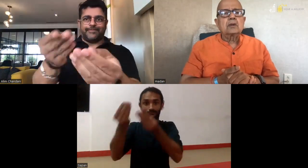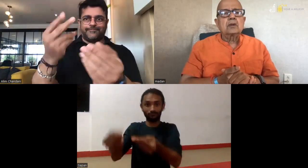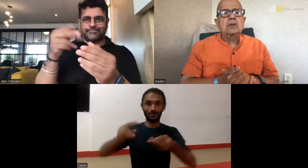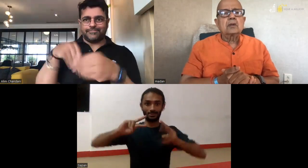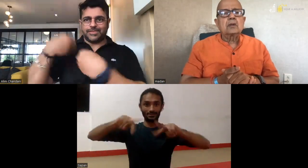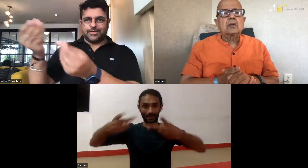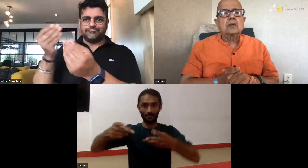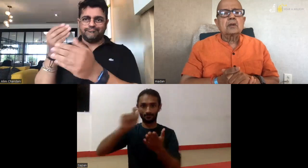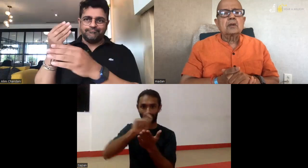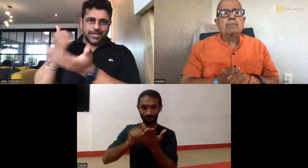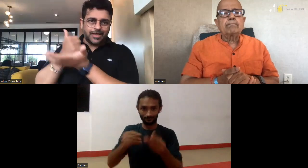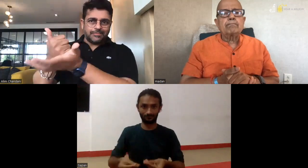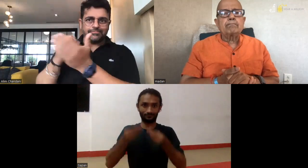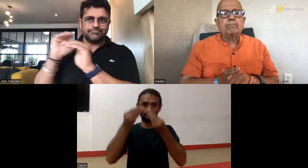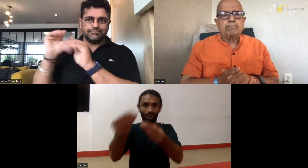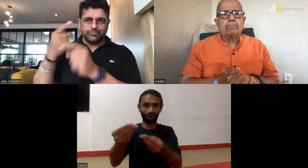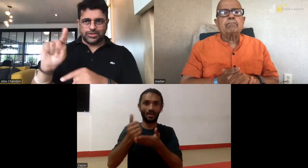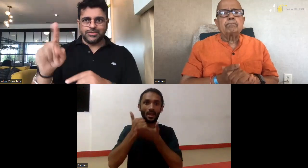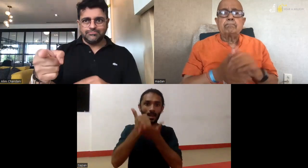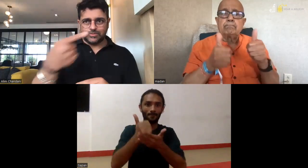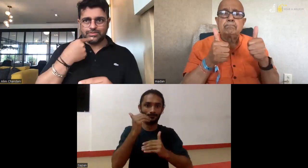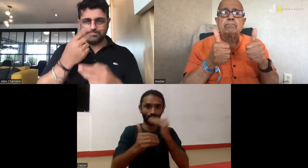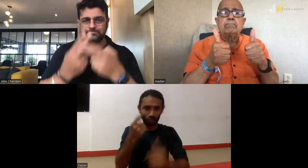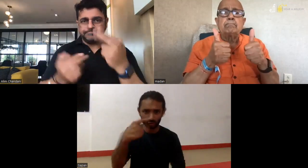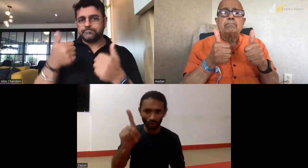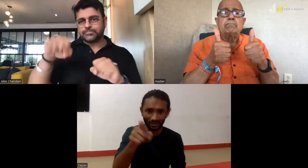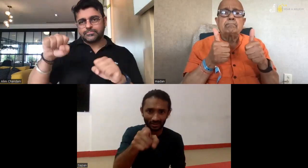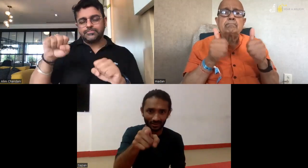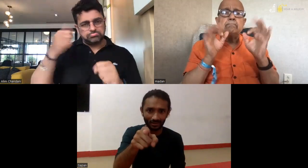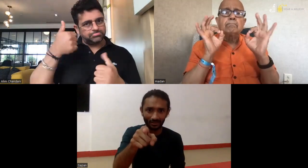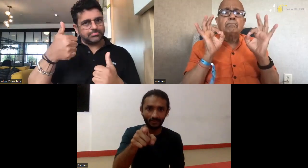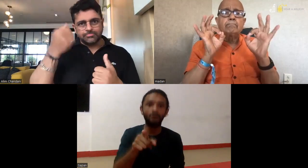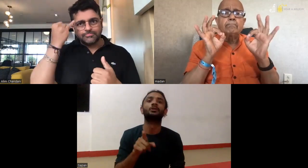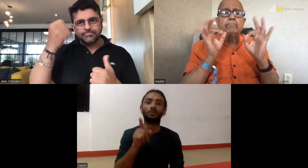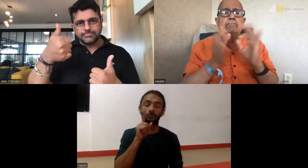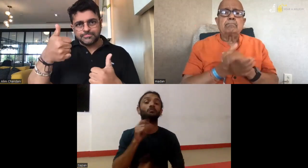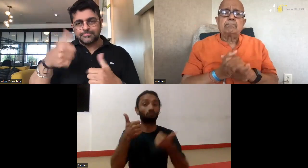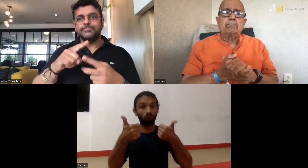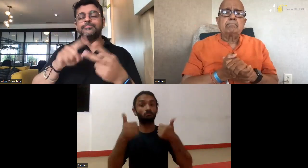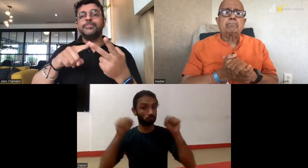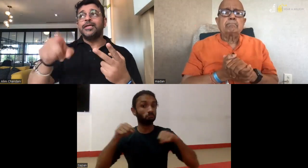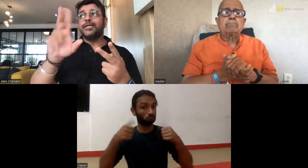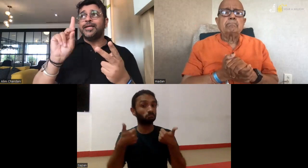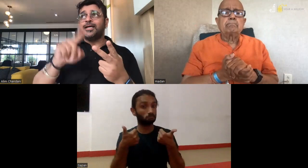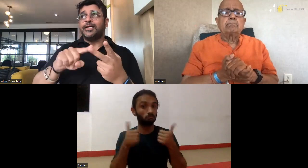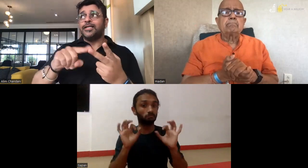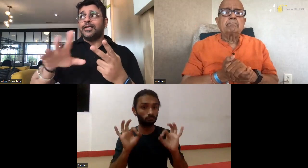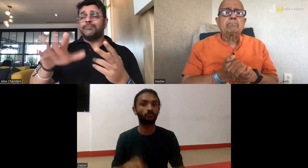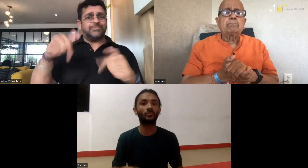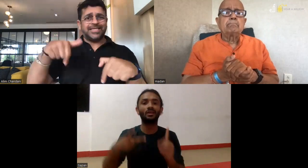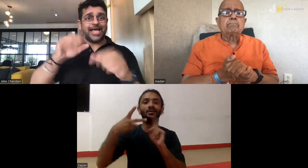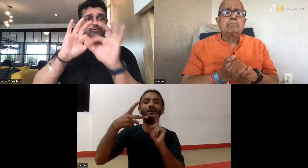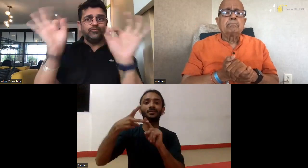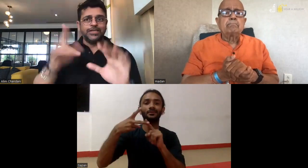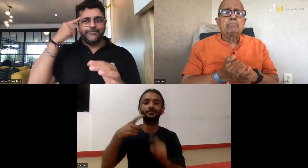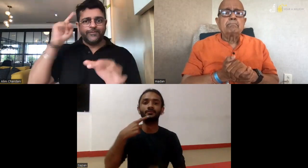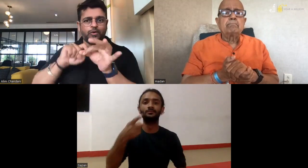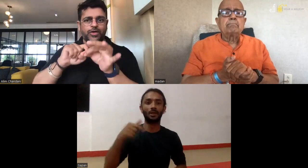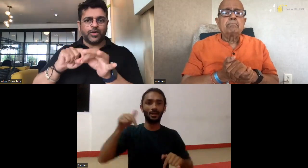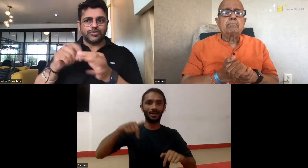English, you can give your video to that person. I know you will be sharing your story and you can note down all the points, things which you